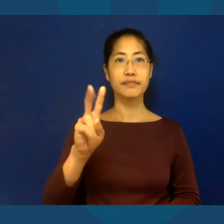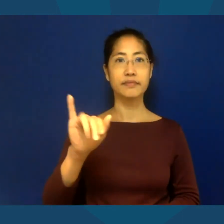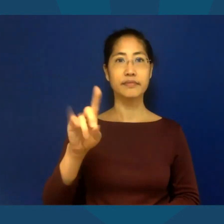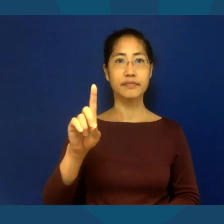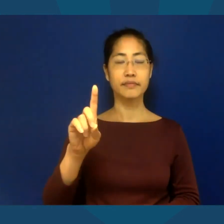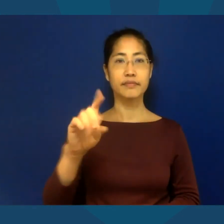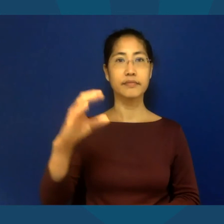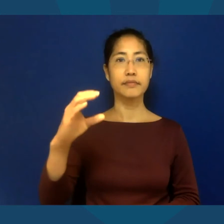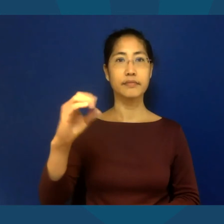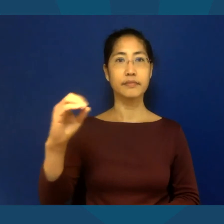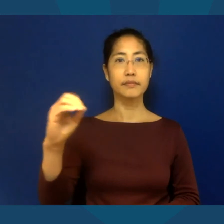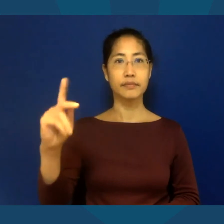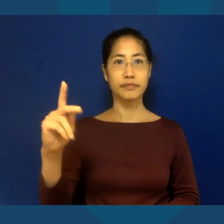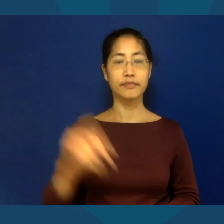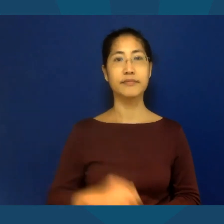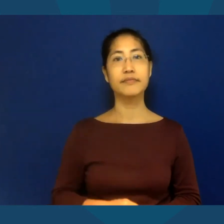David Cook.